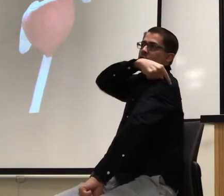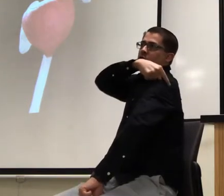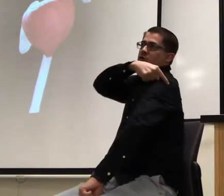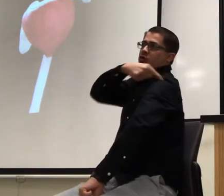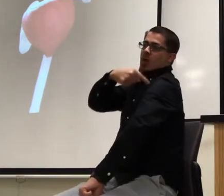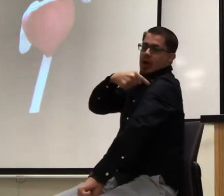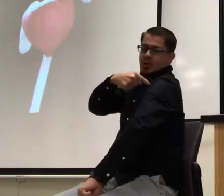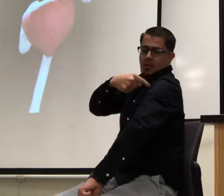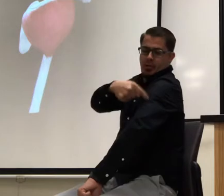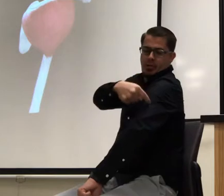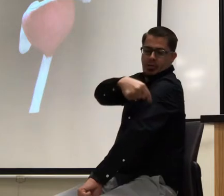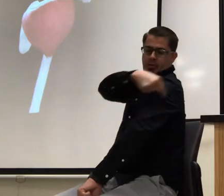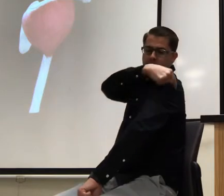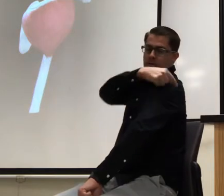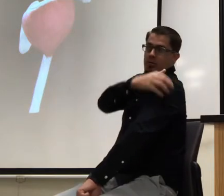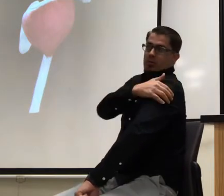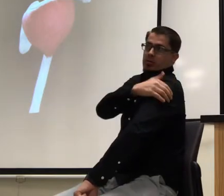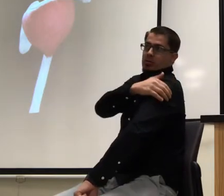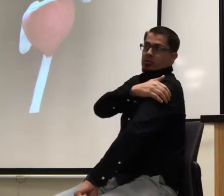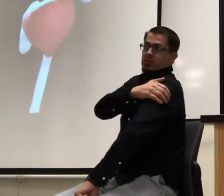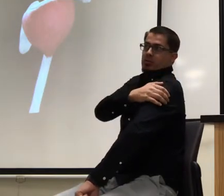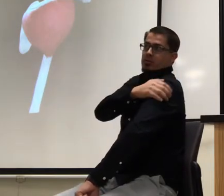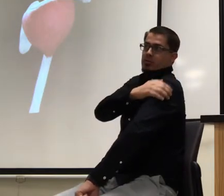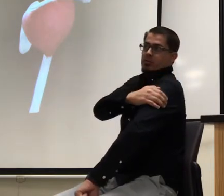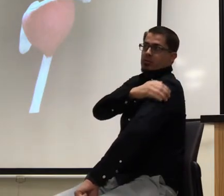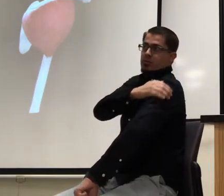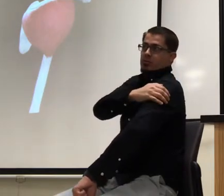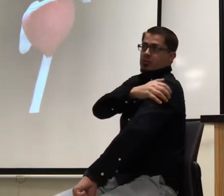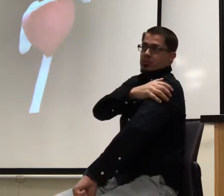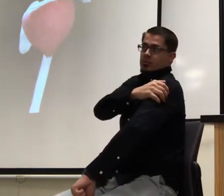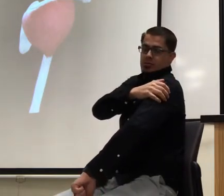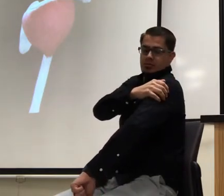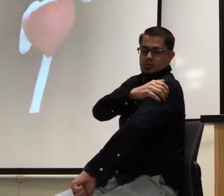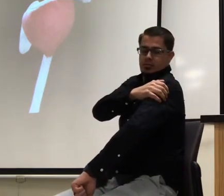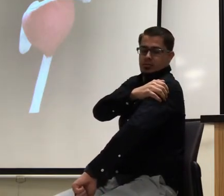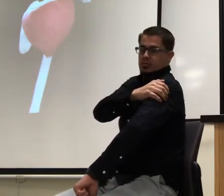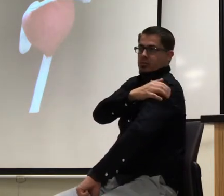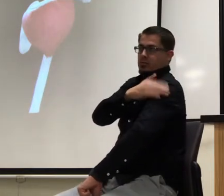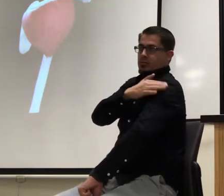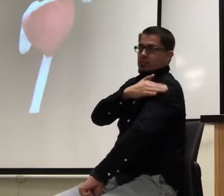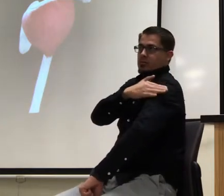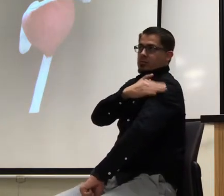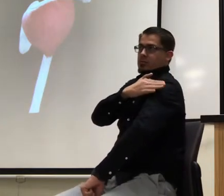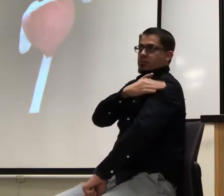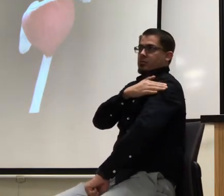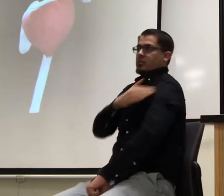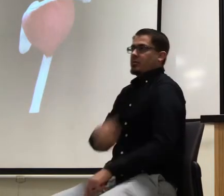Thank you.